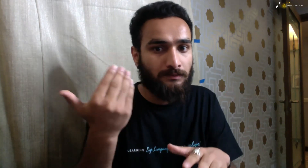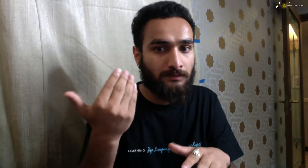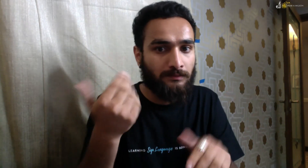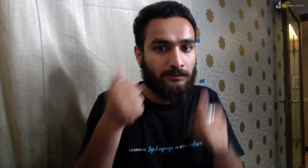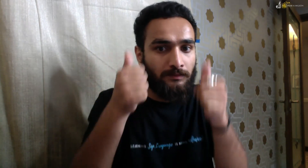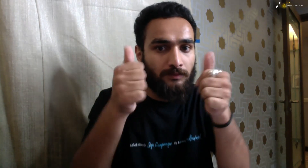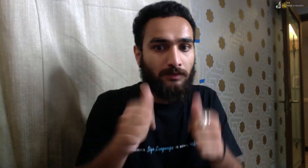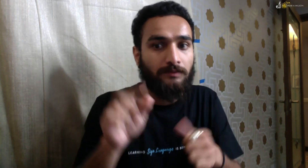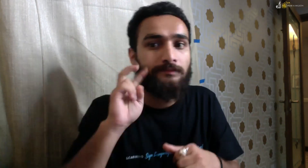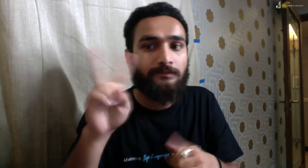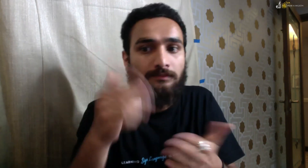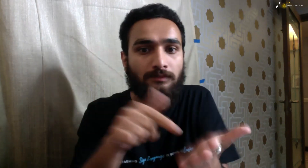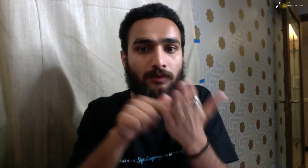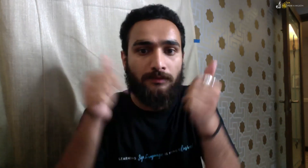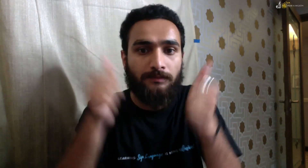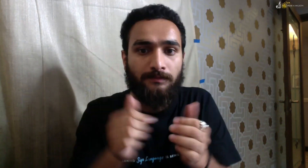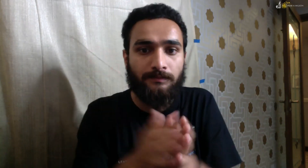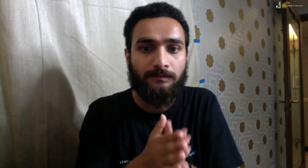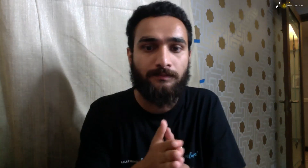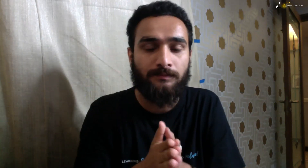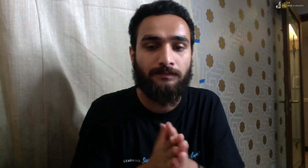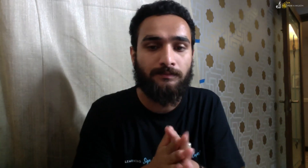I think everyone's Vaishali, can we have the results?